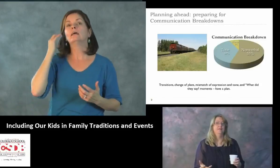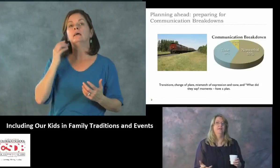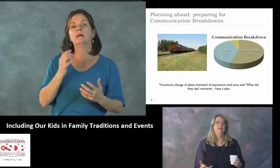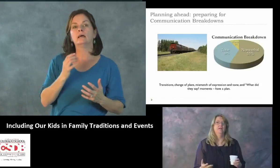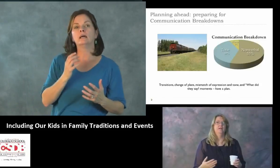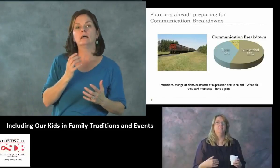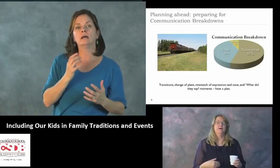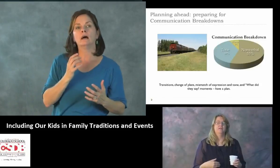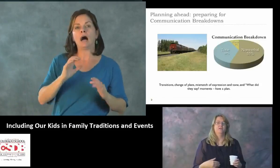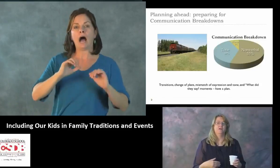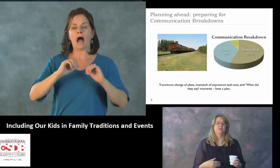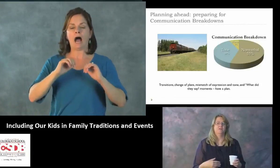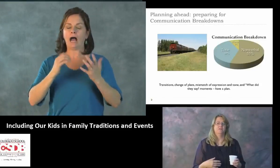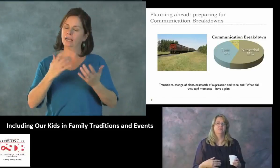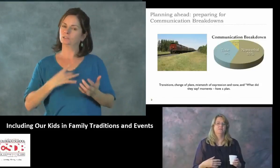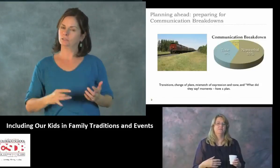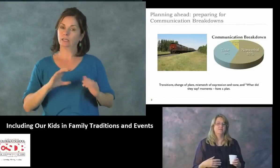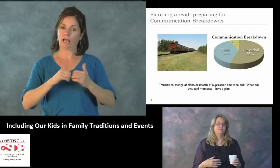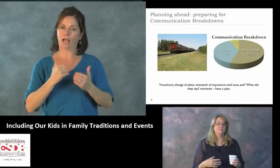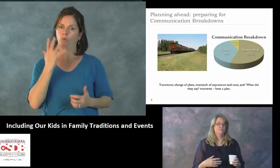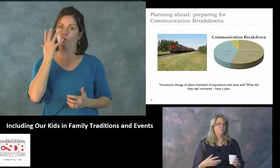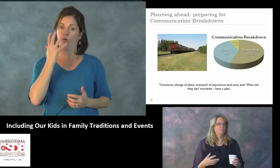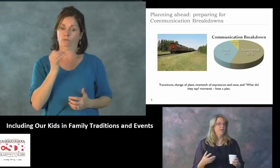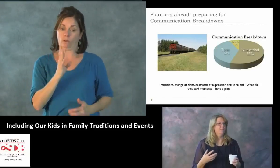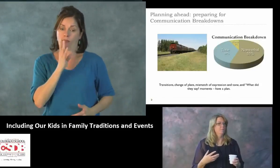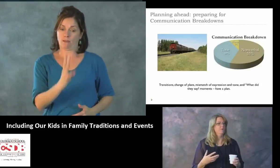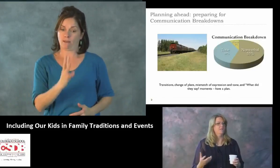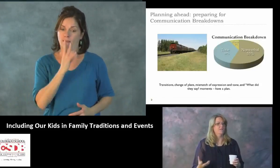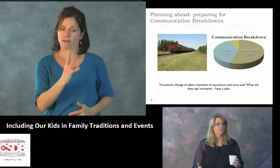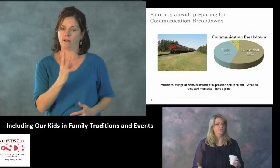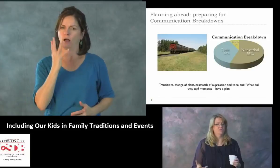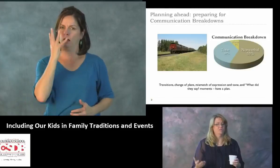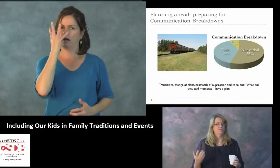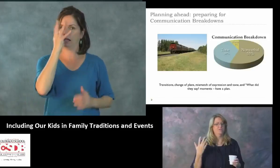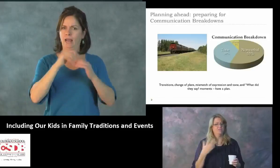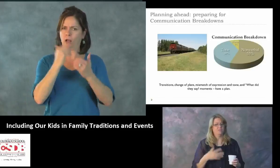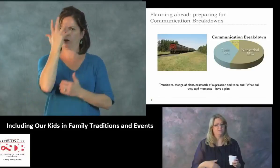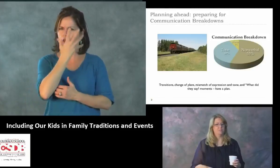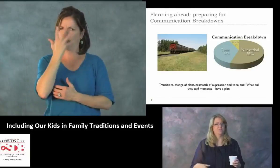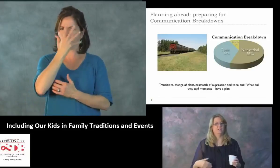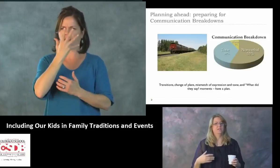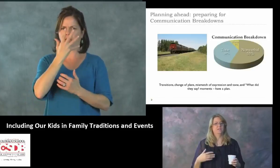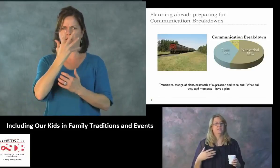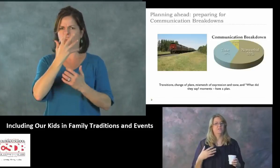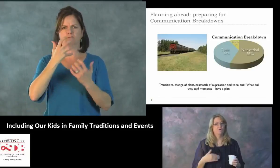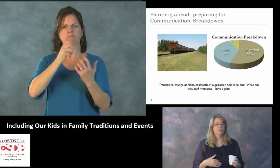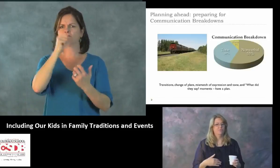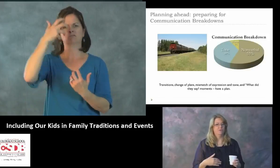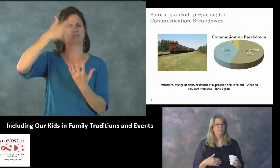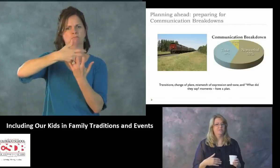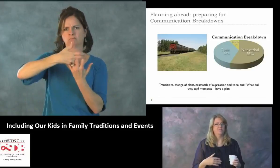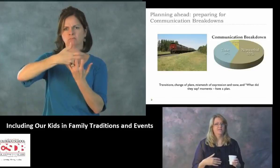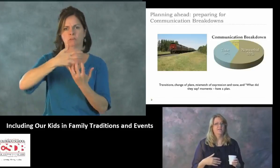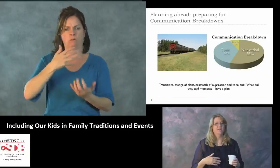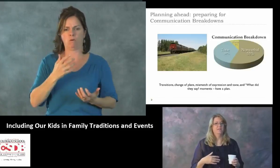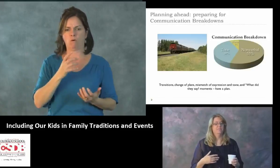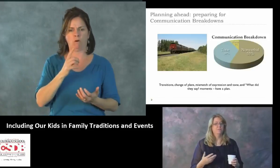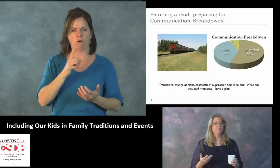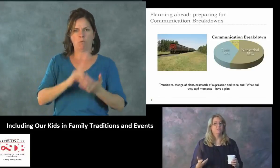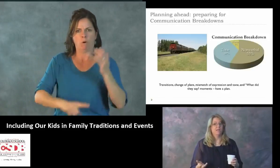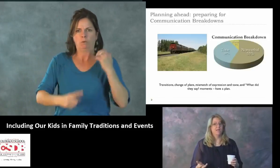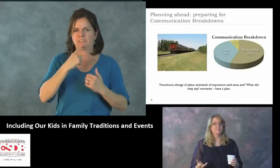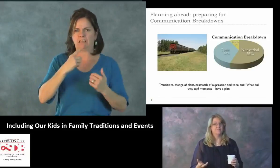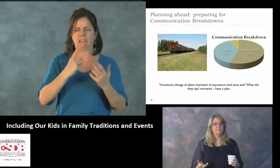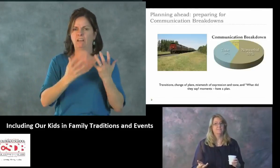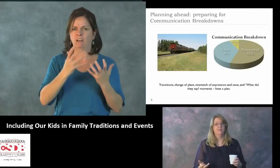reason, my daughter seems to pay more attention to facial expression and tone of voice, even